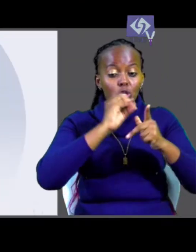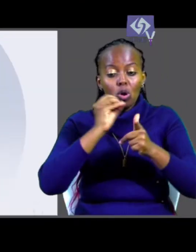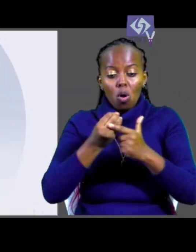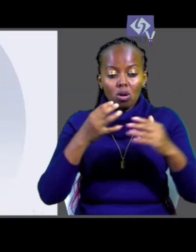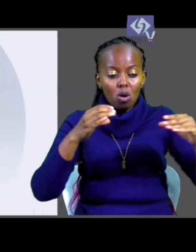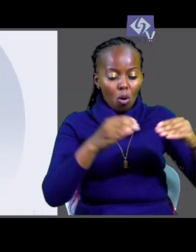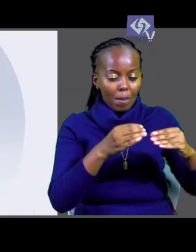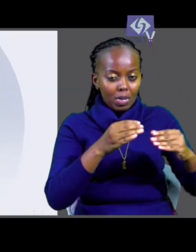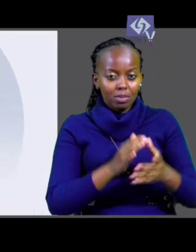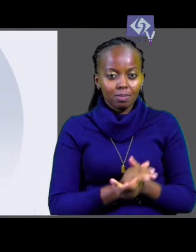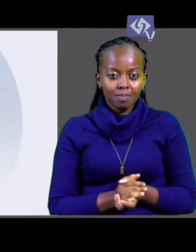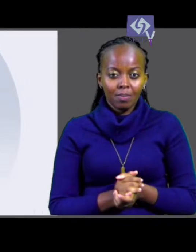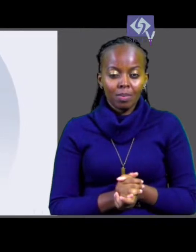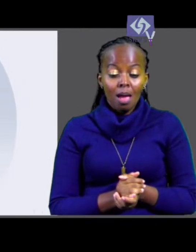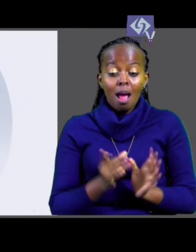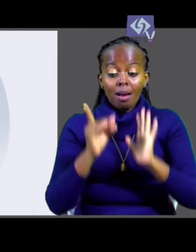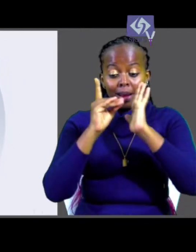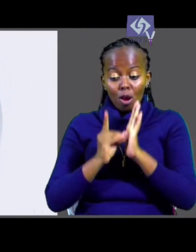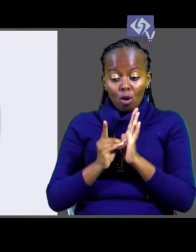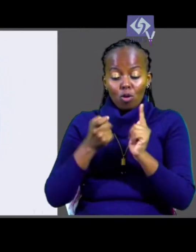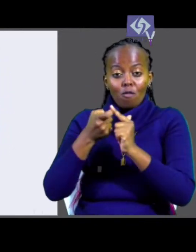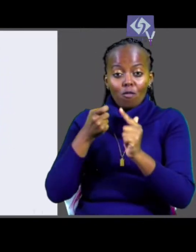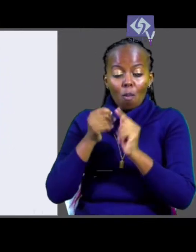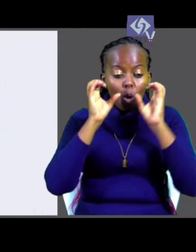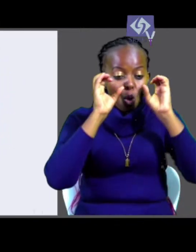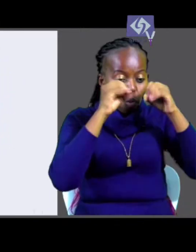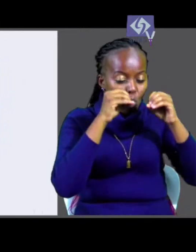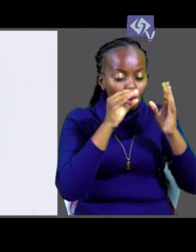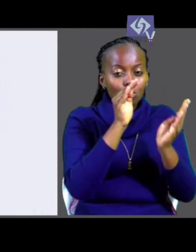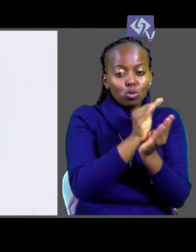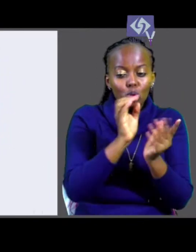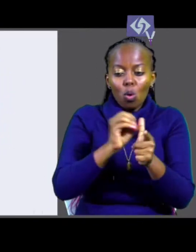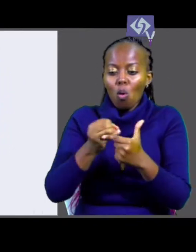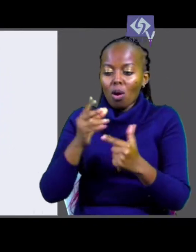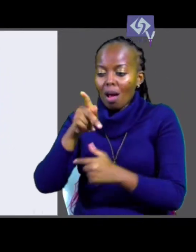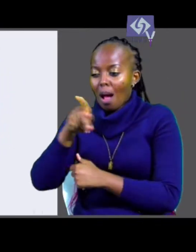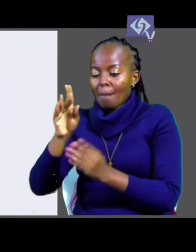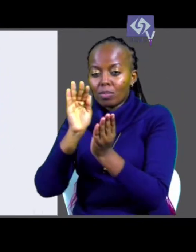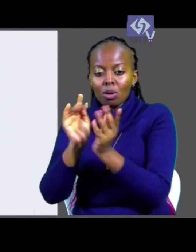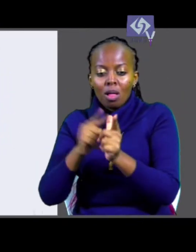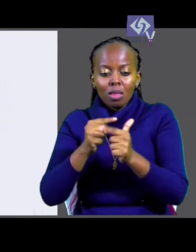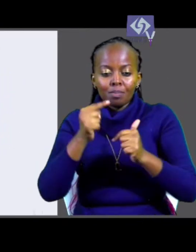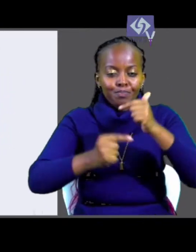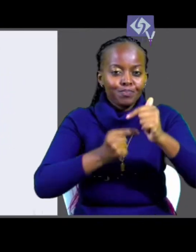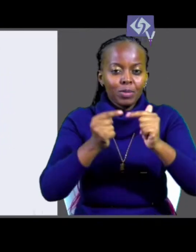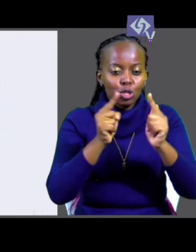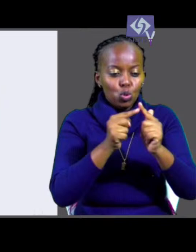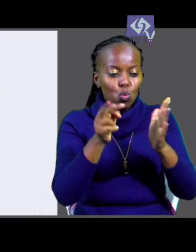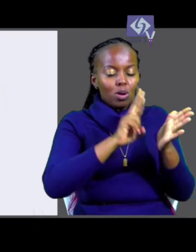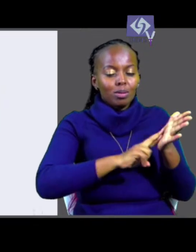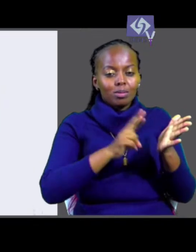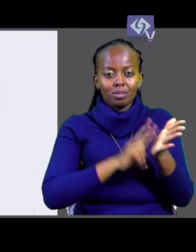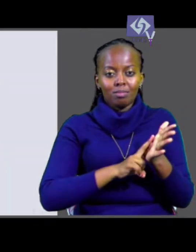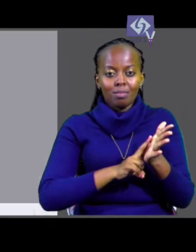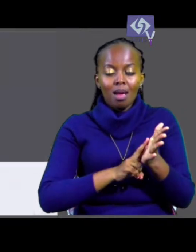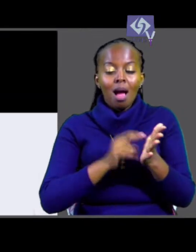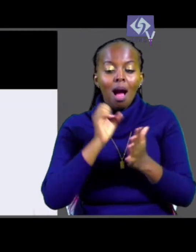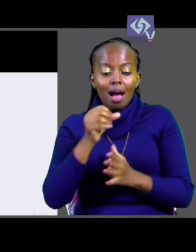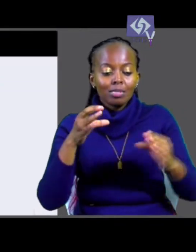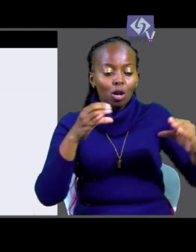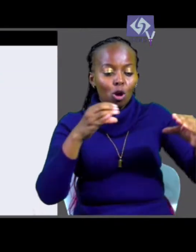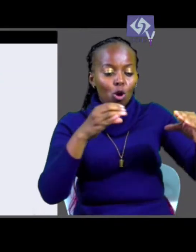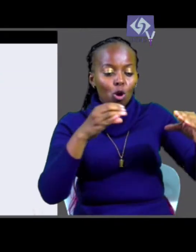As a professional or a corporate entity, download the app from the Google Play Store or App Store and proceed to